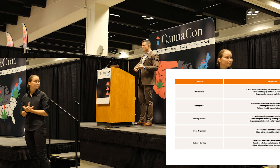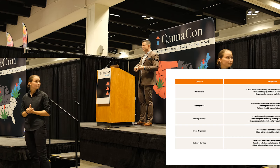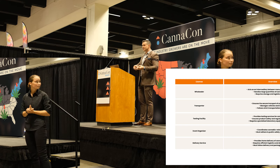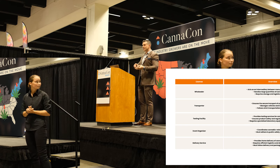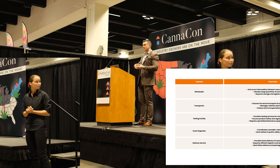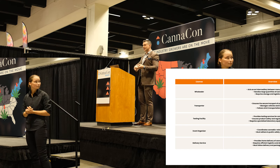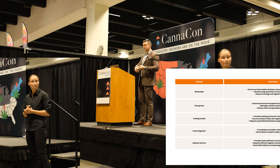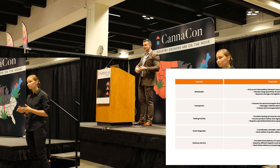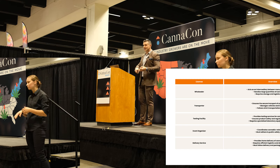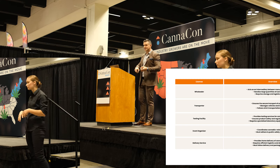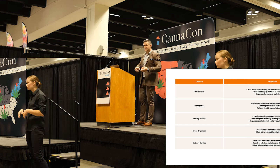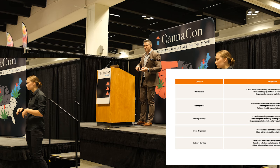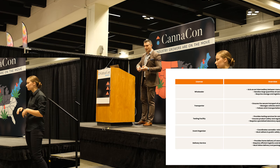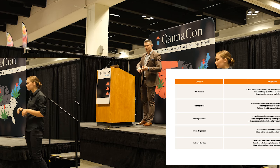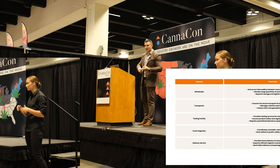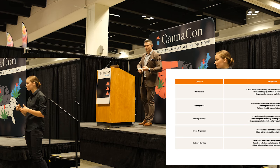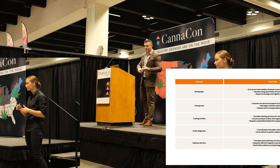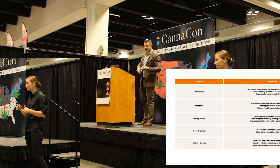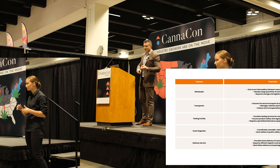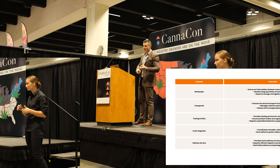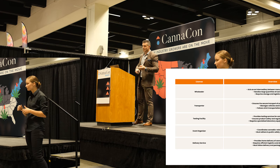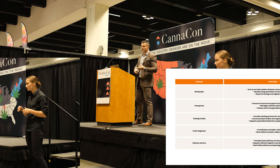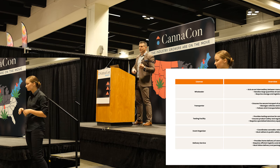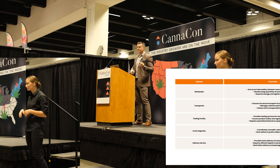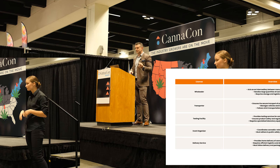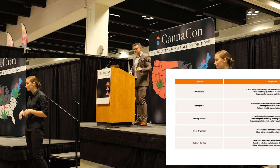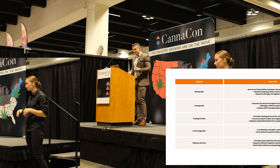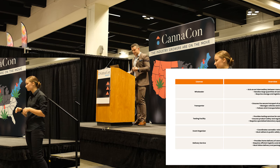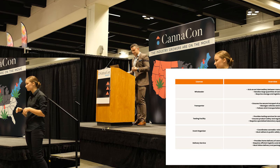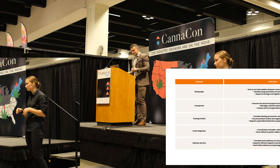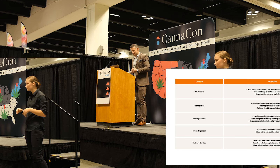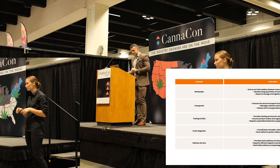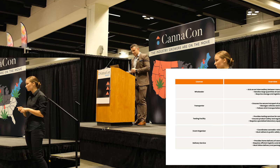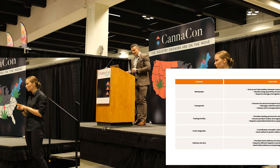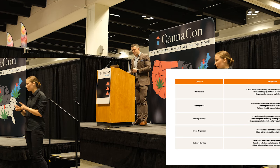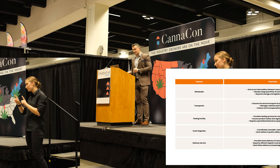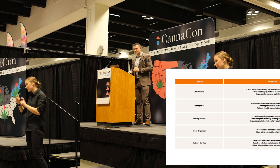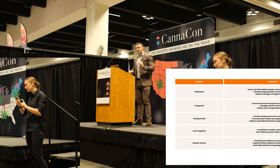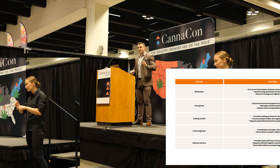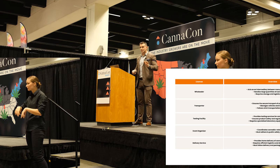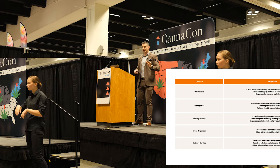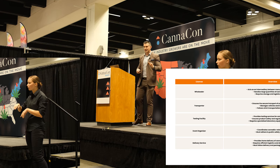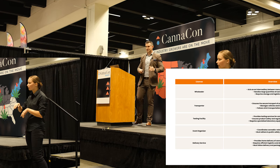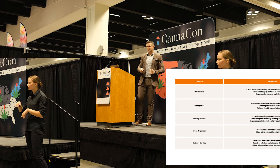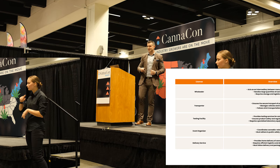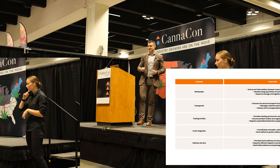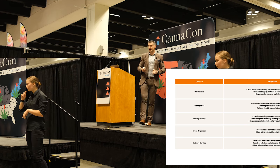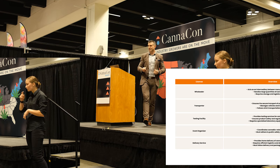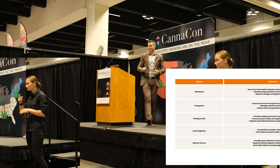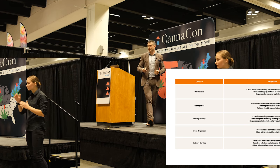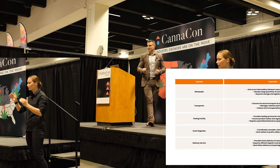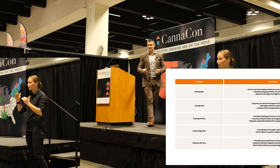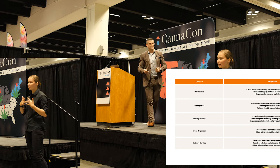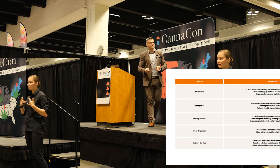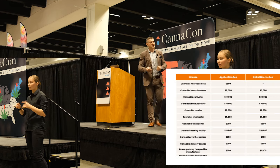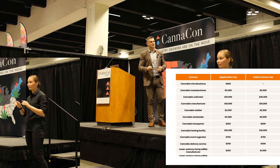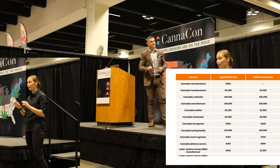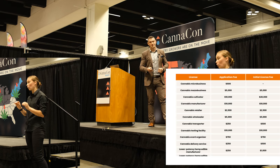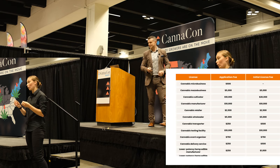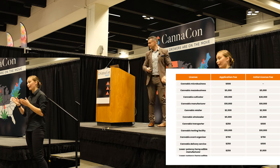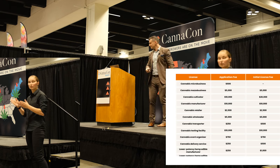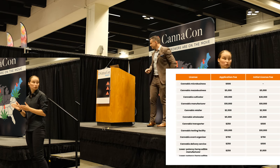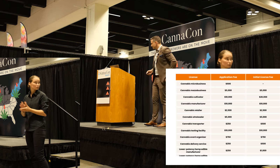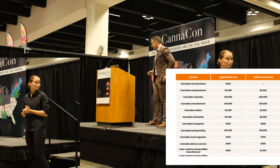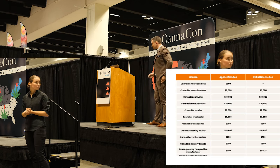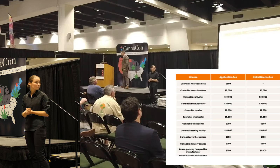heavy metals, pesticides, and we've got potency and cannabinoid levels being tested. And then the event organizer, which is the party license.